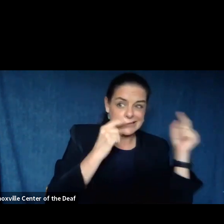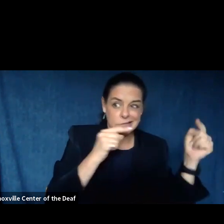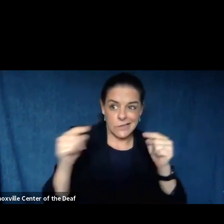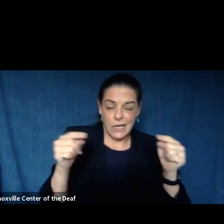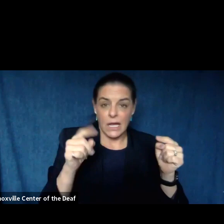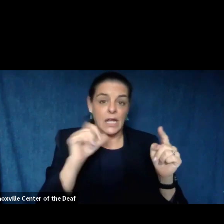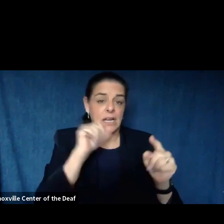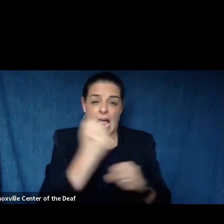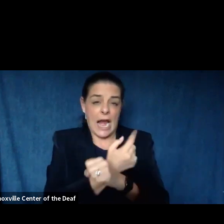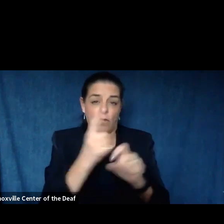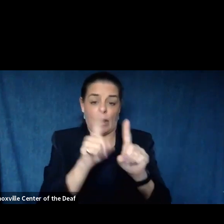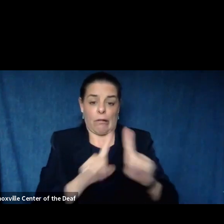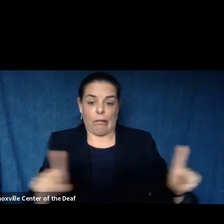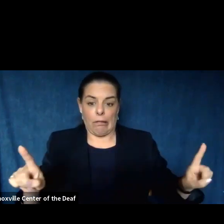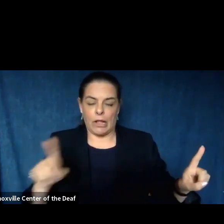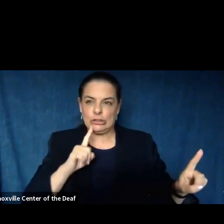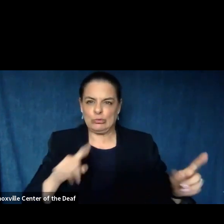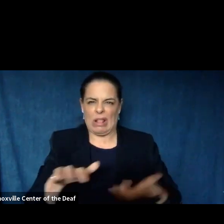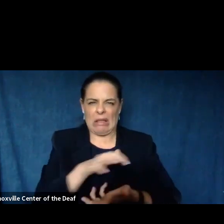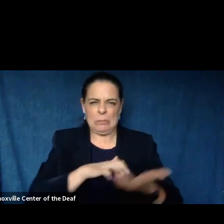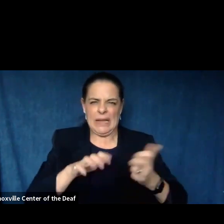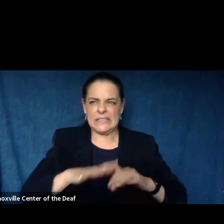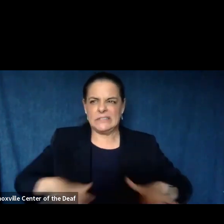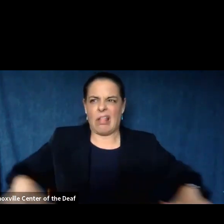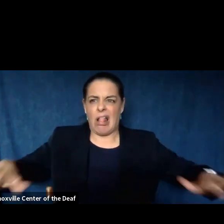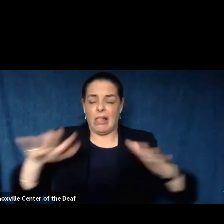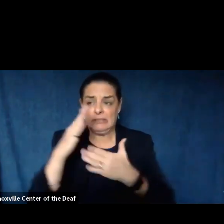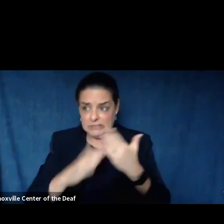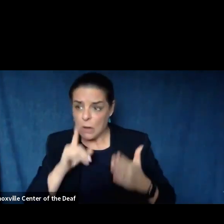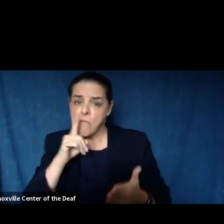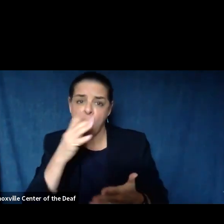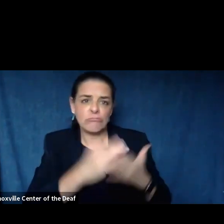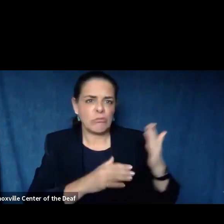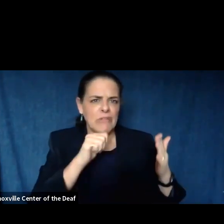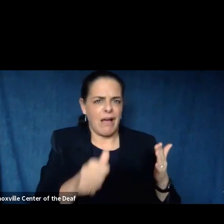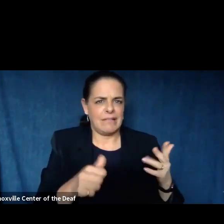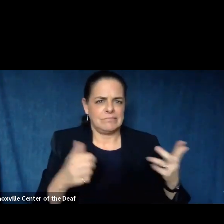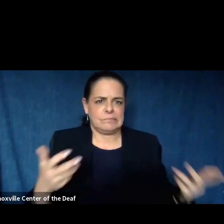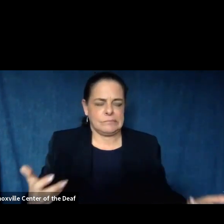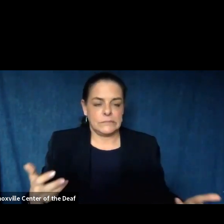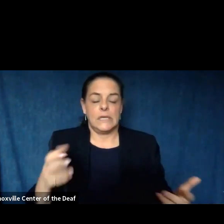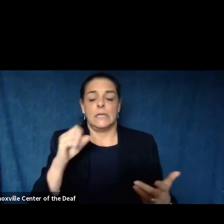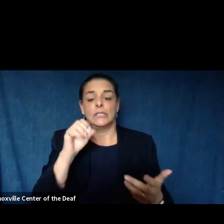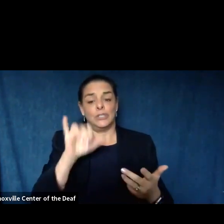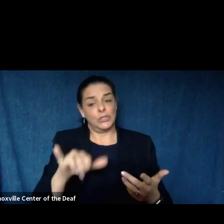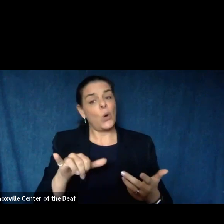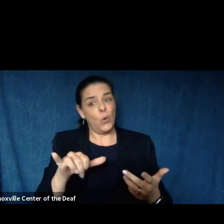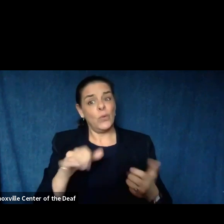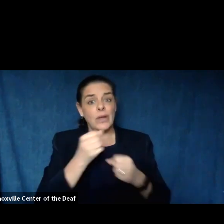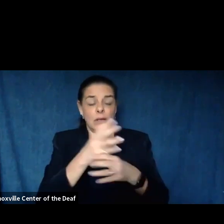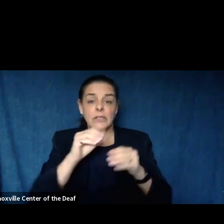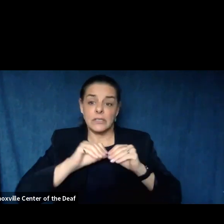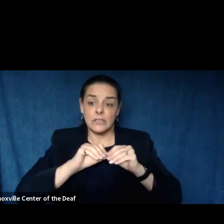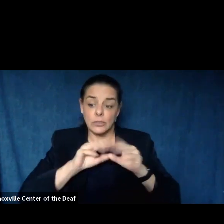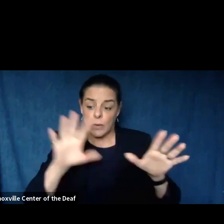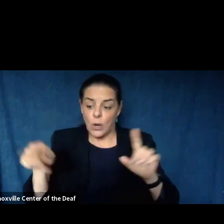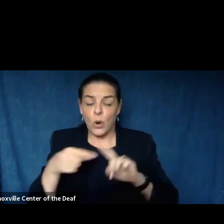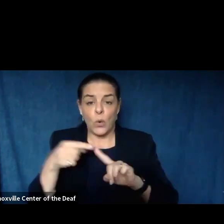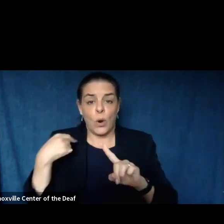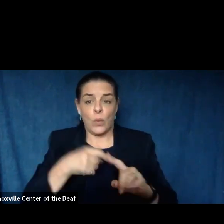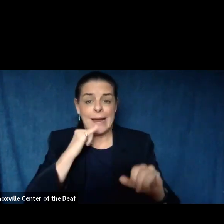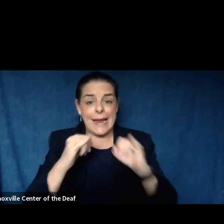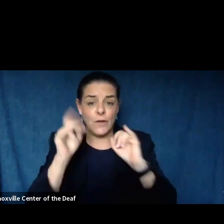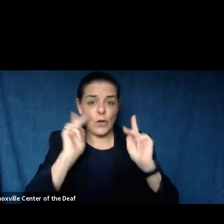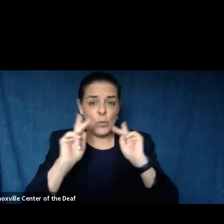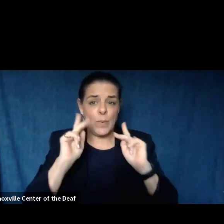it's kind of a hodgepodge across the community how that looks. And so it's allowing for spread. When we interview people, we find out